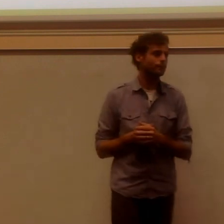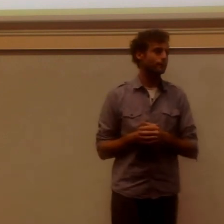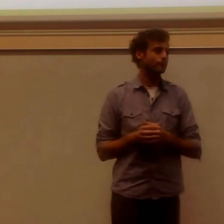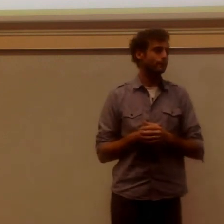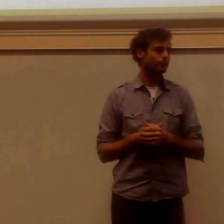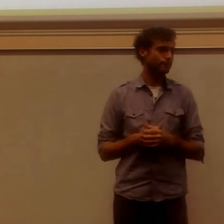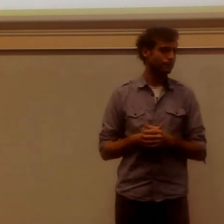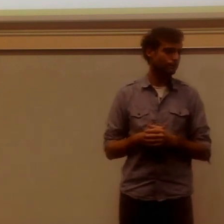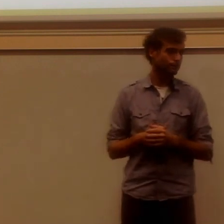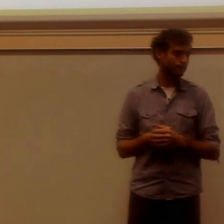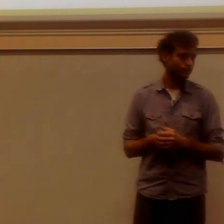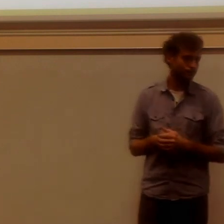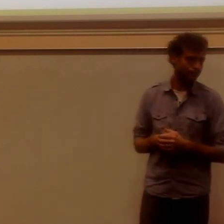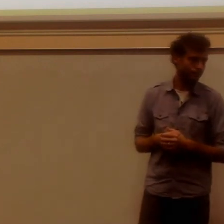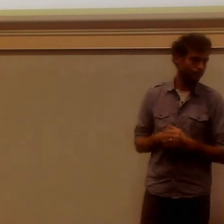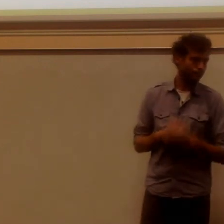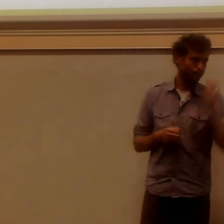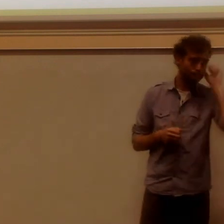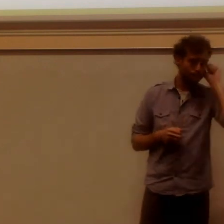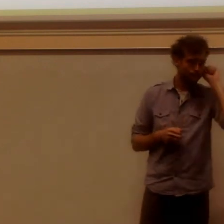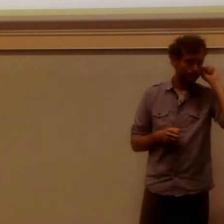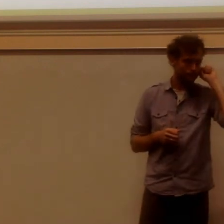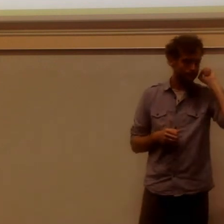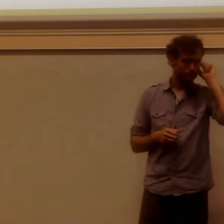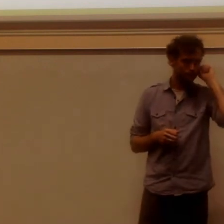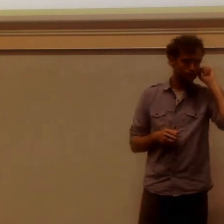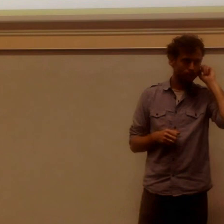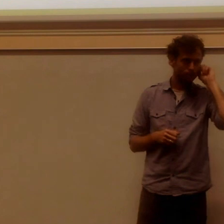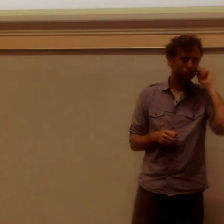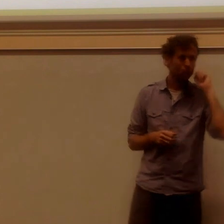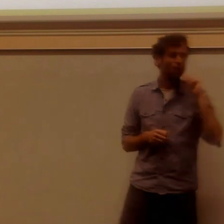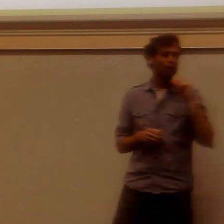would have a better understanding of the protocols involved.